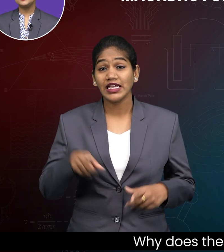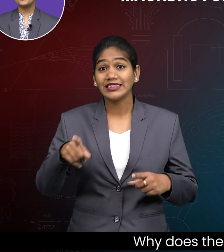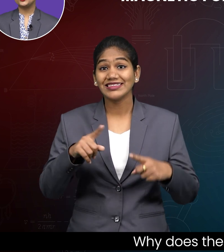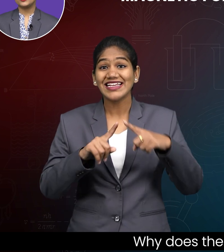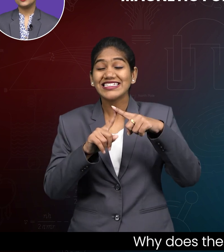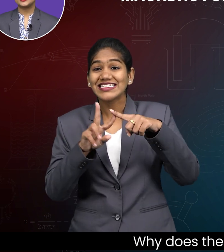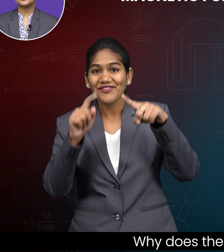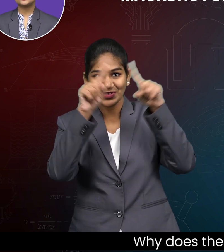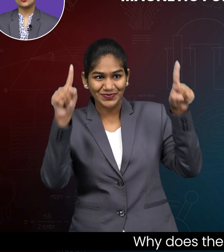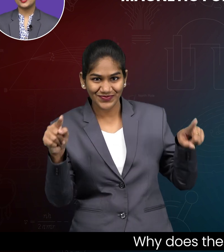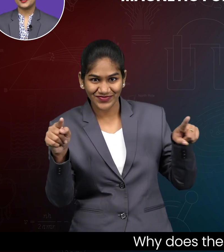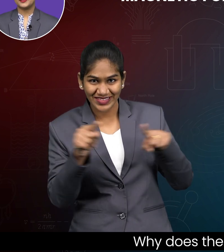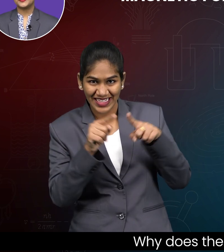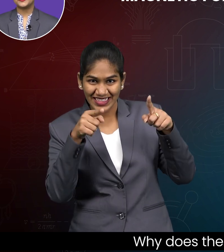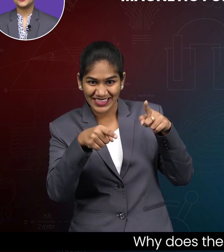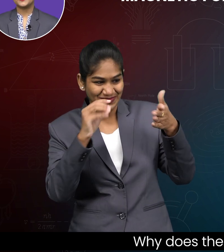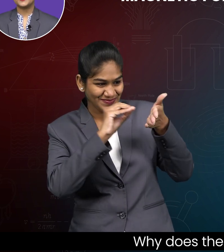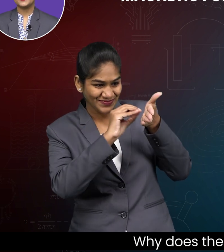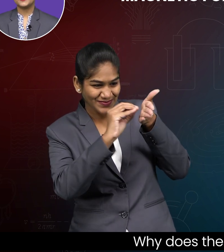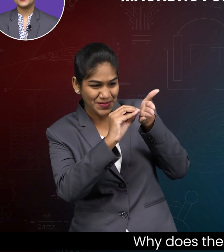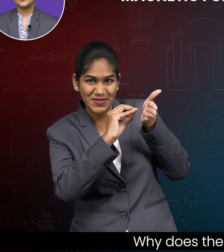Why does the picture get distorted?